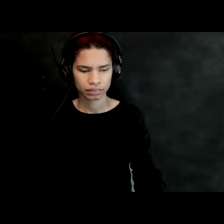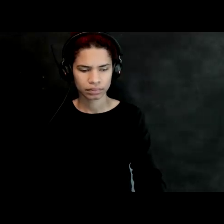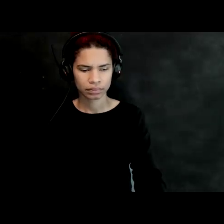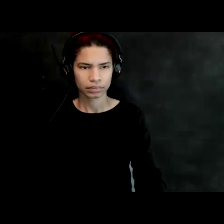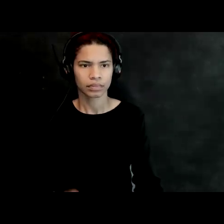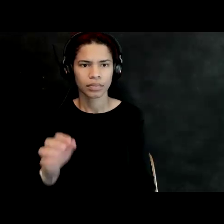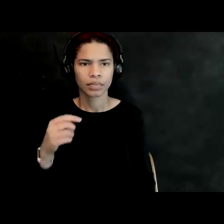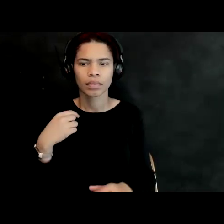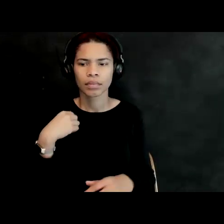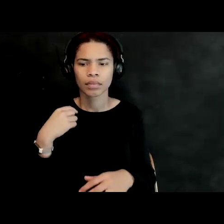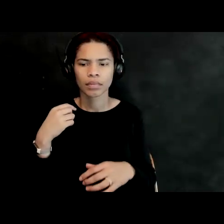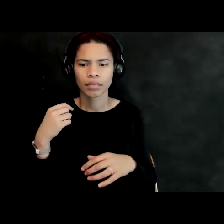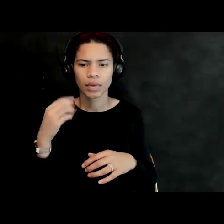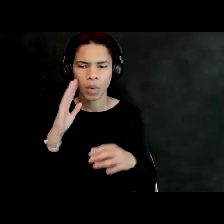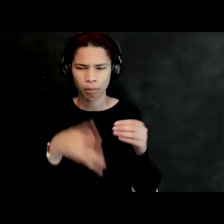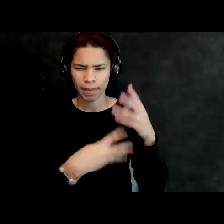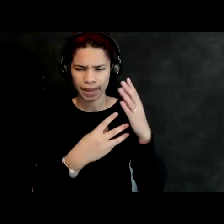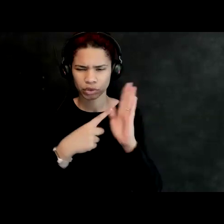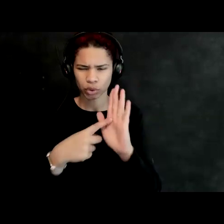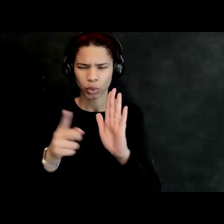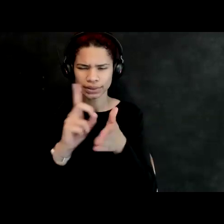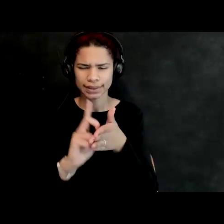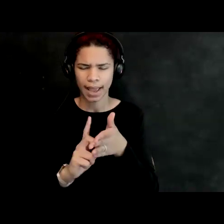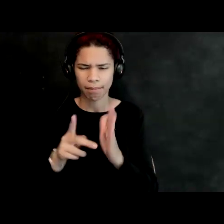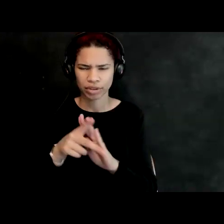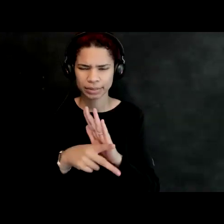design principles here. So give me a second.